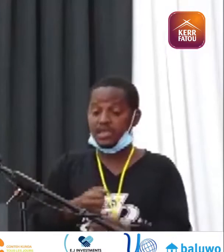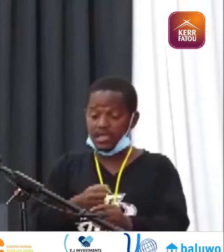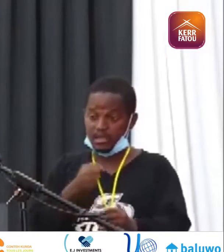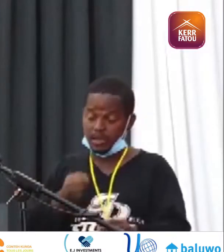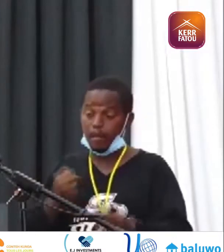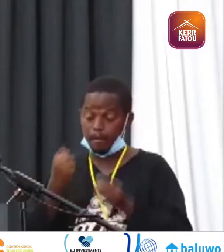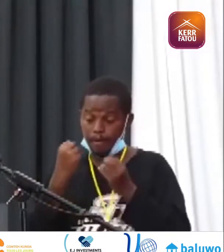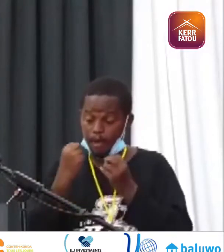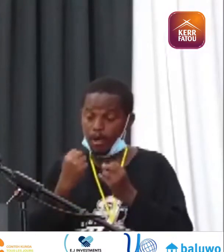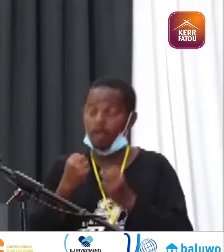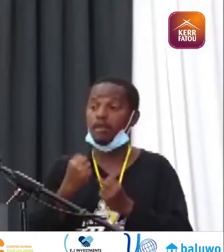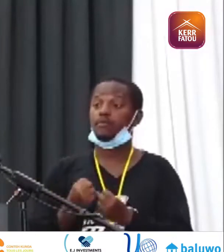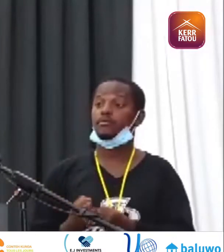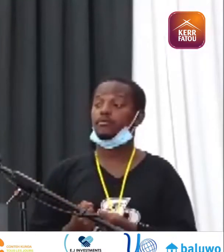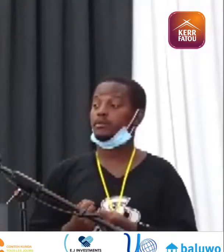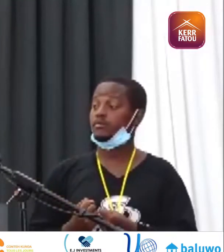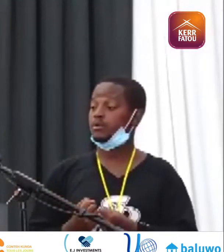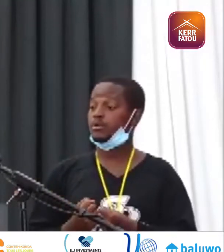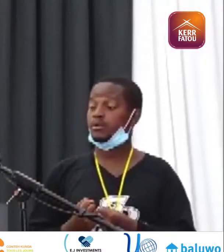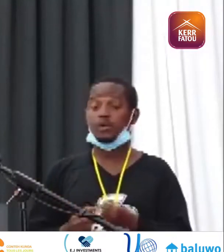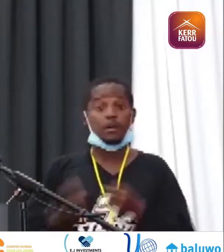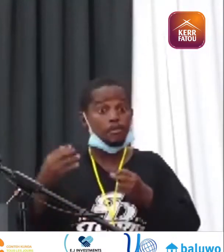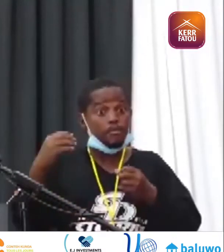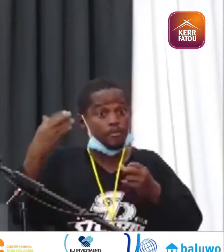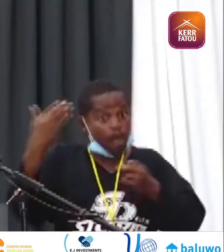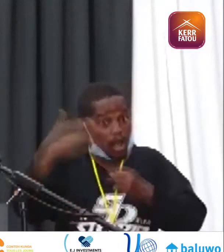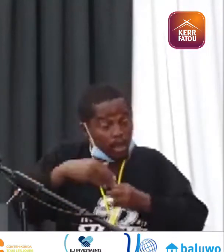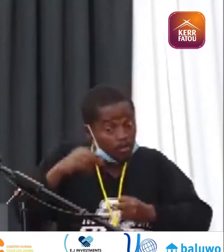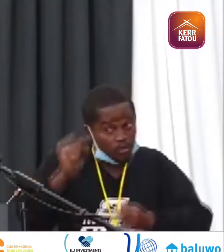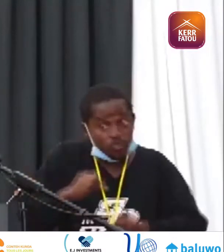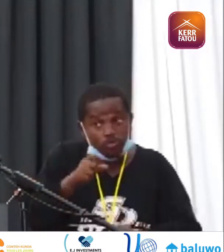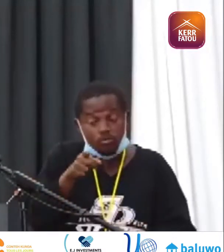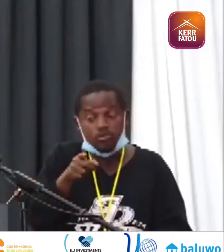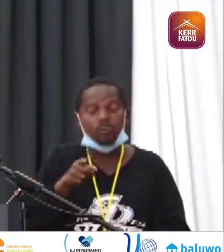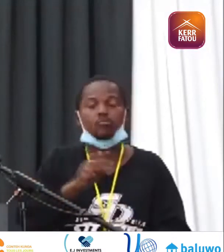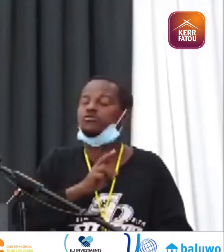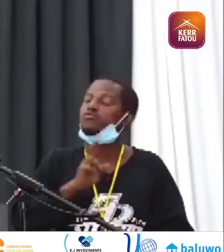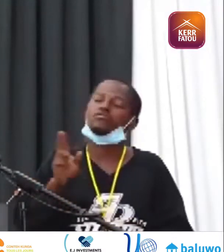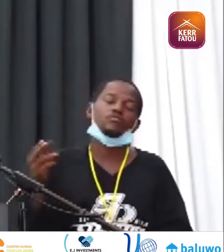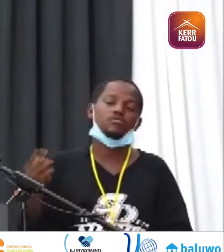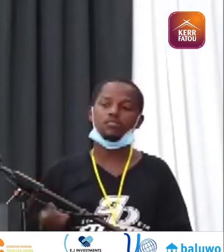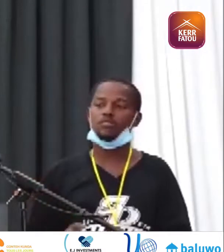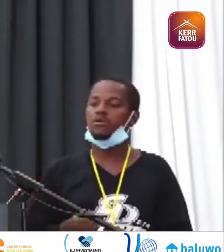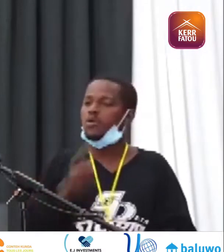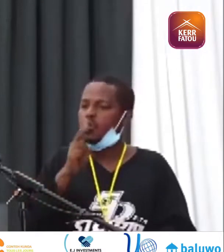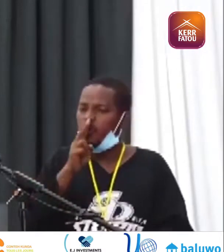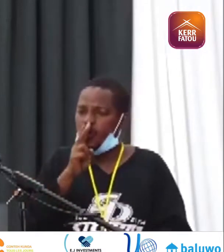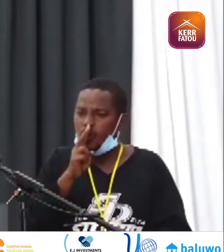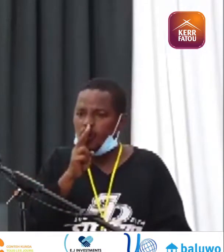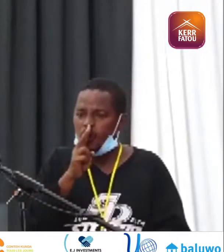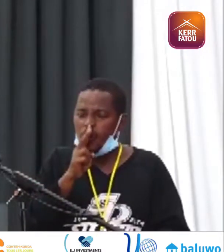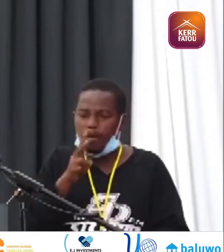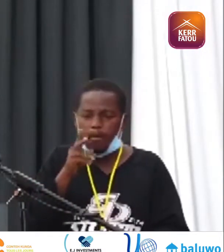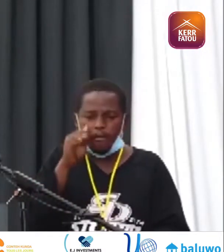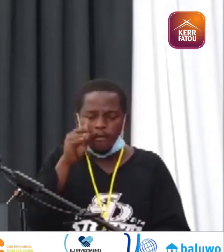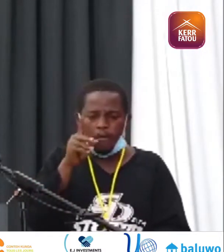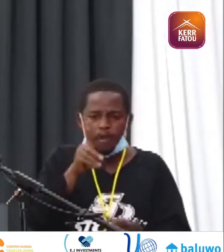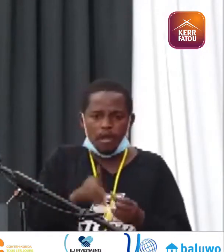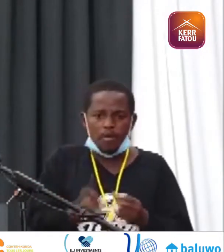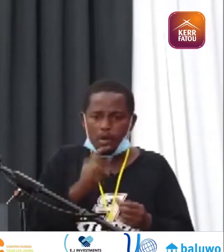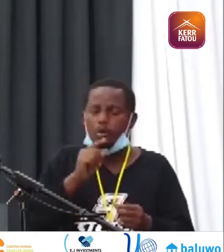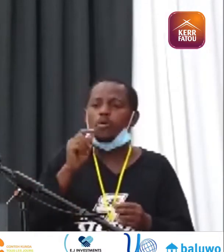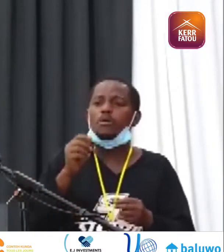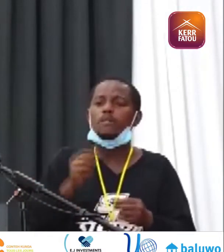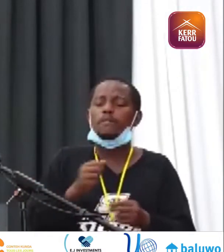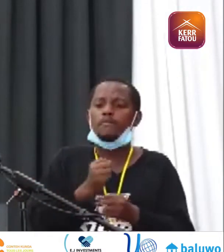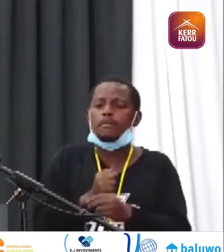generation power, would you be in blackness? who stole the program,